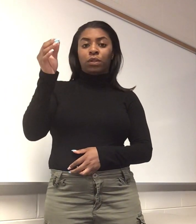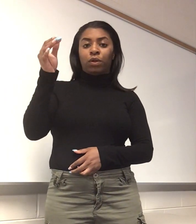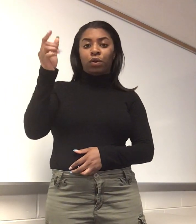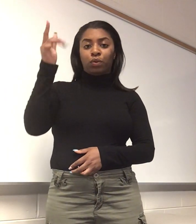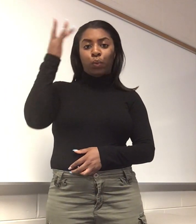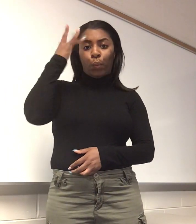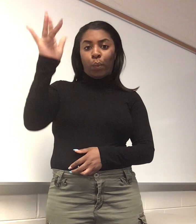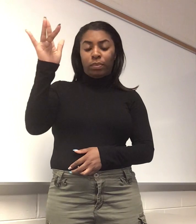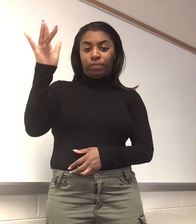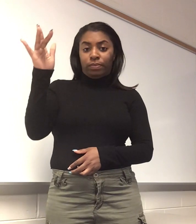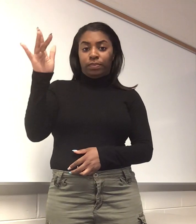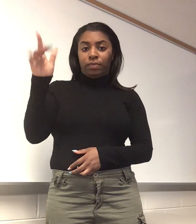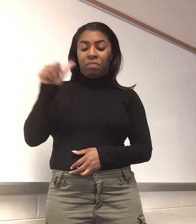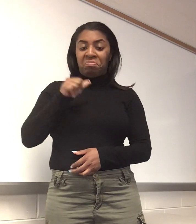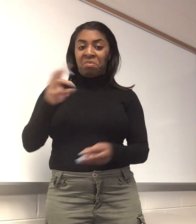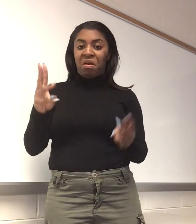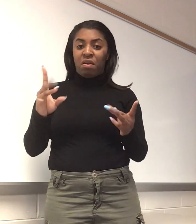although lowly,